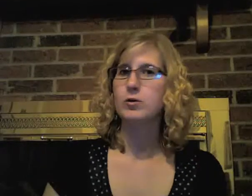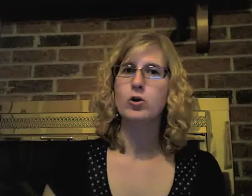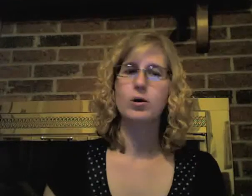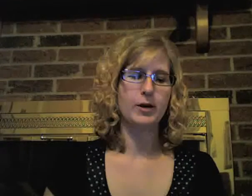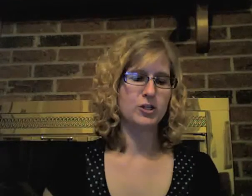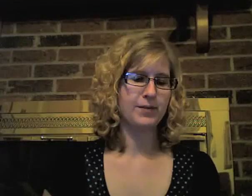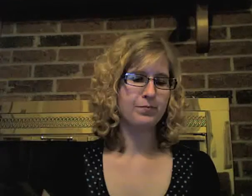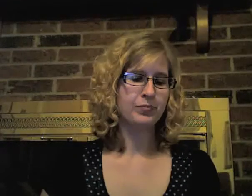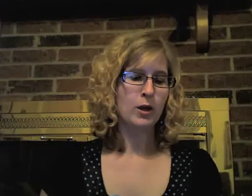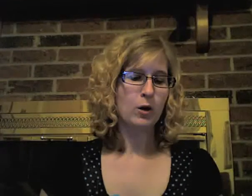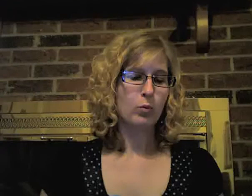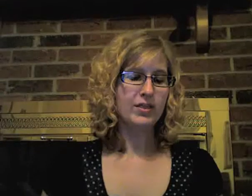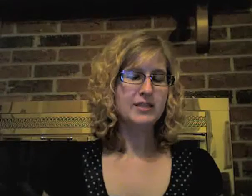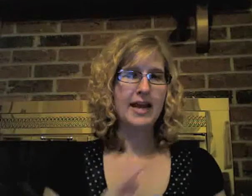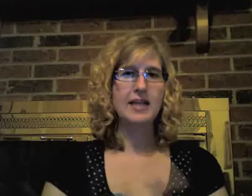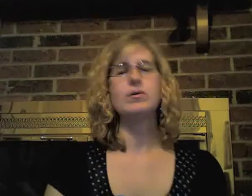the days, we have every day,